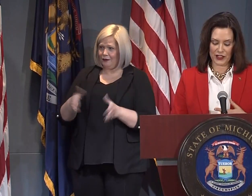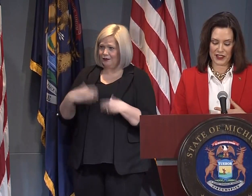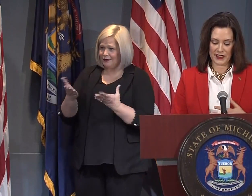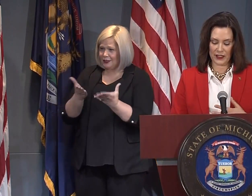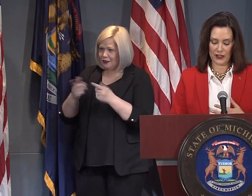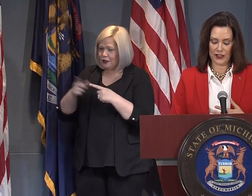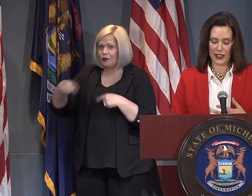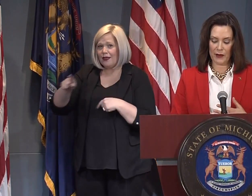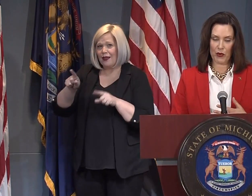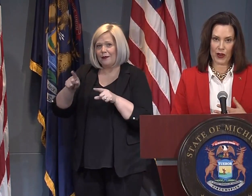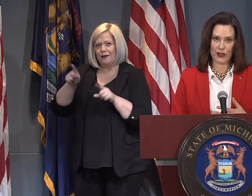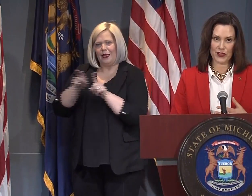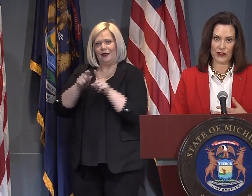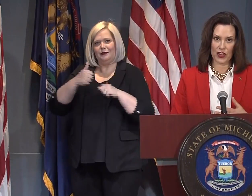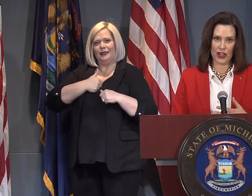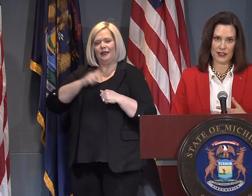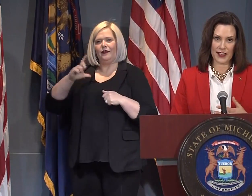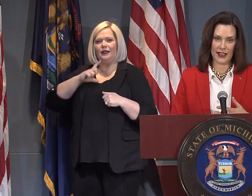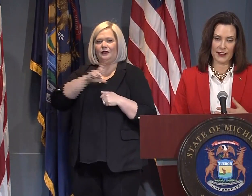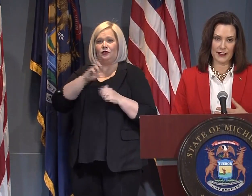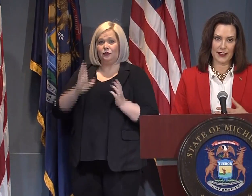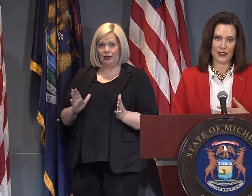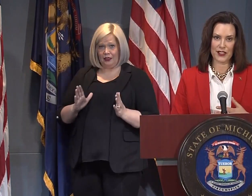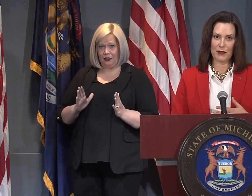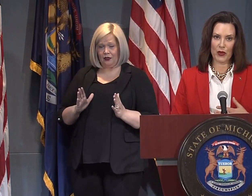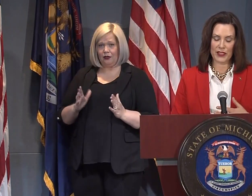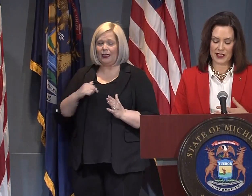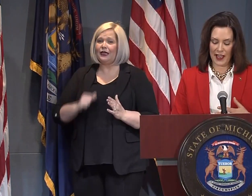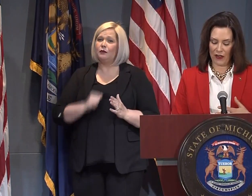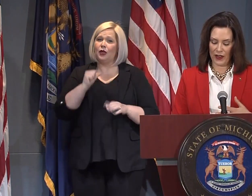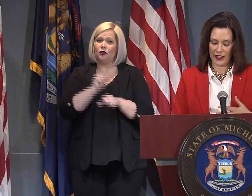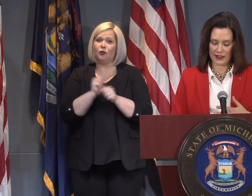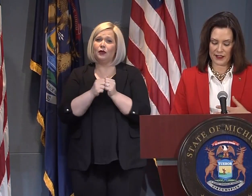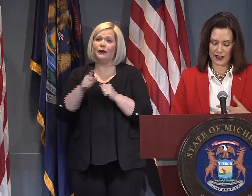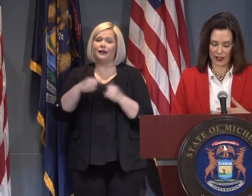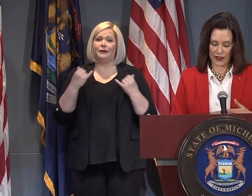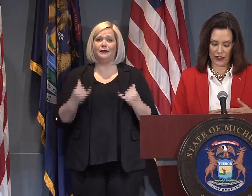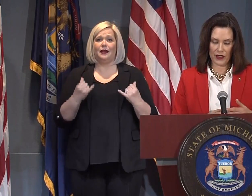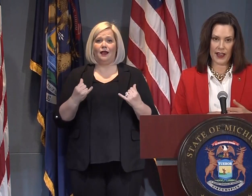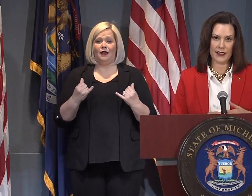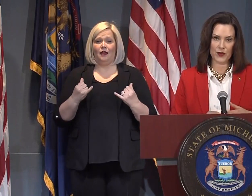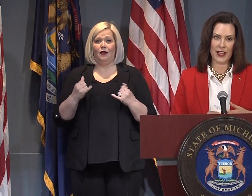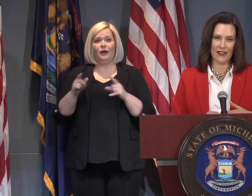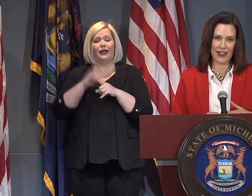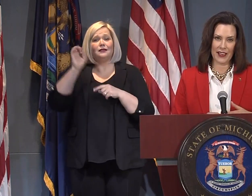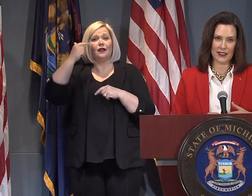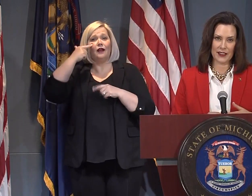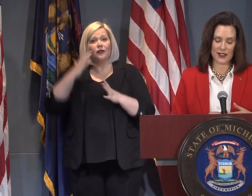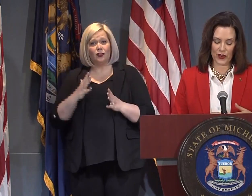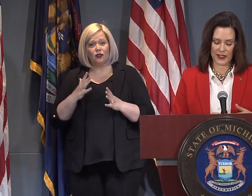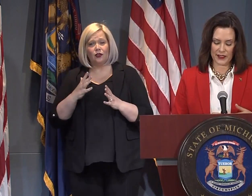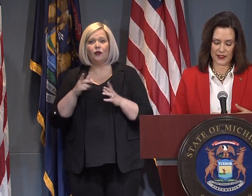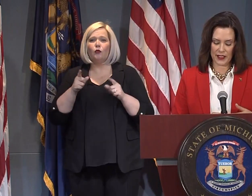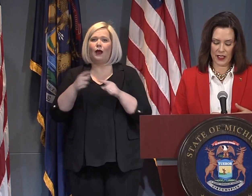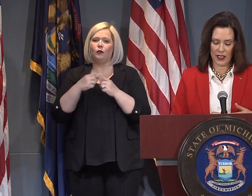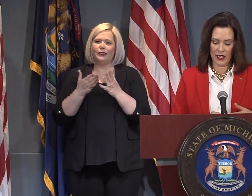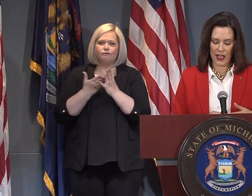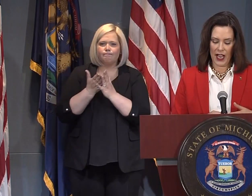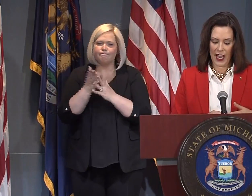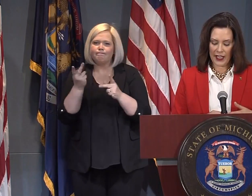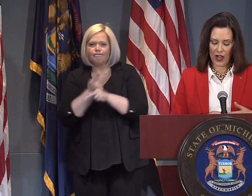a legislator. And I'm proud to serve alongside our state employees now as the governor and as we navigate this